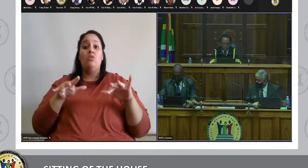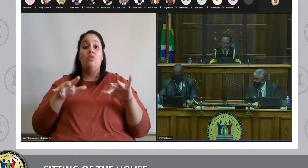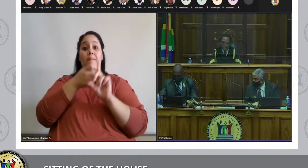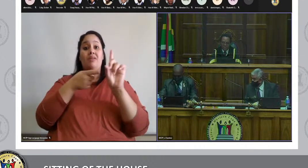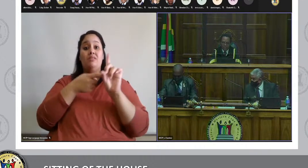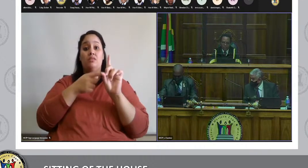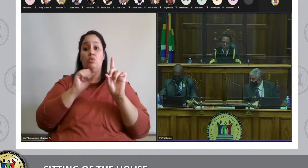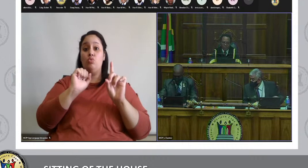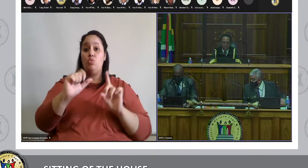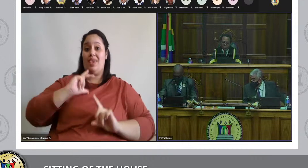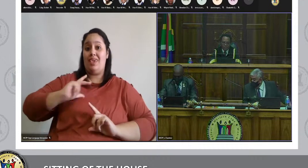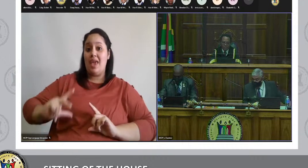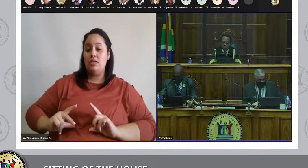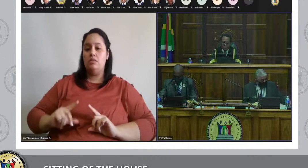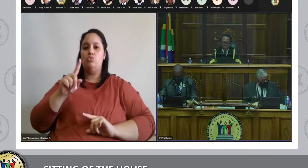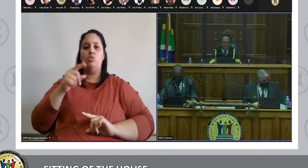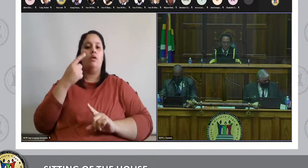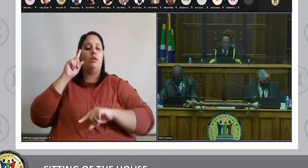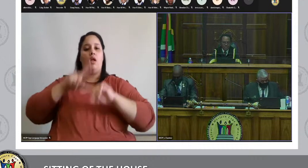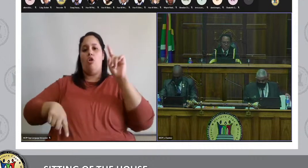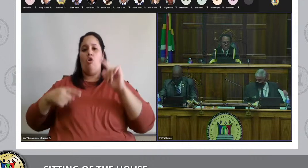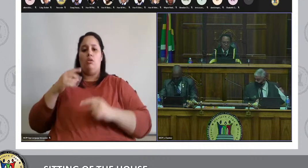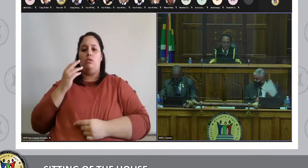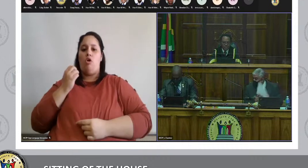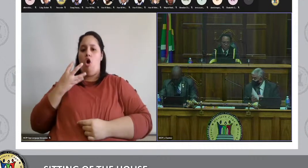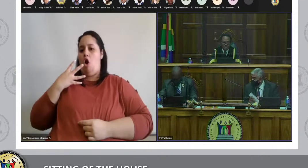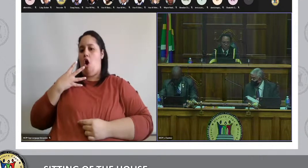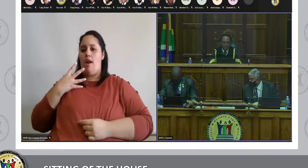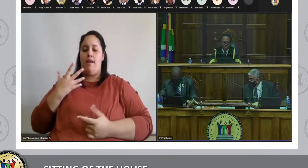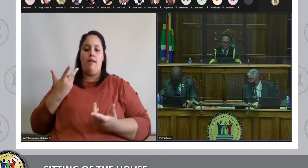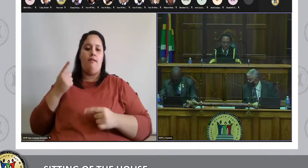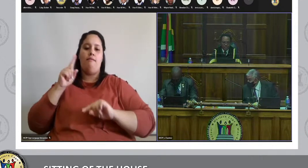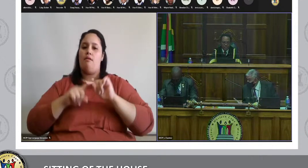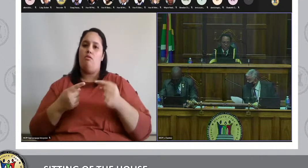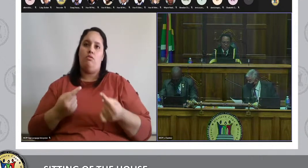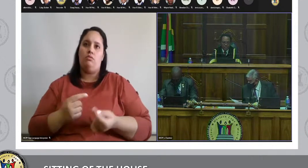speak, do not activate your microphone.